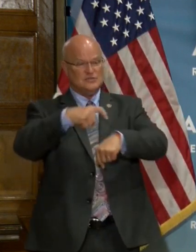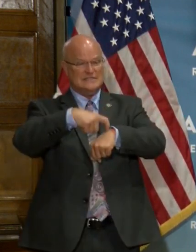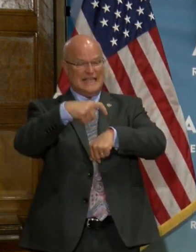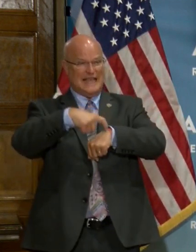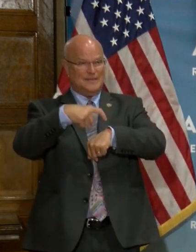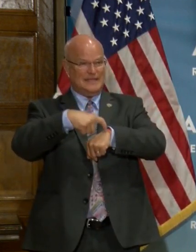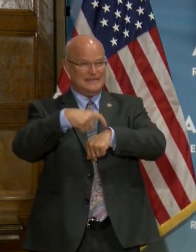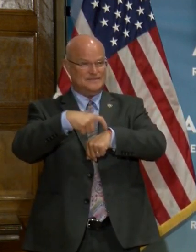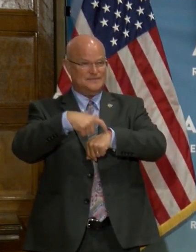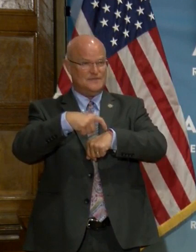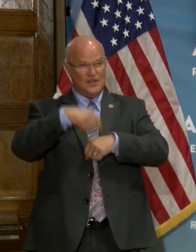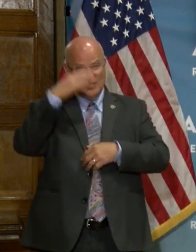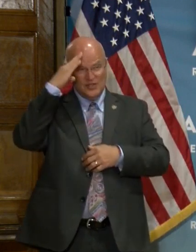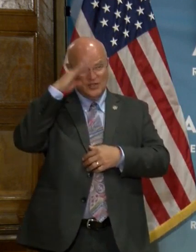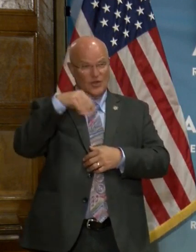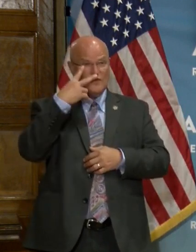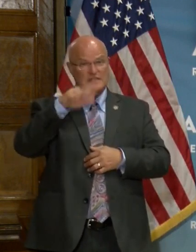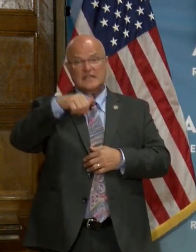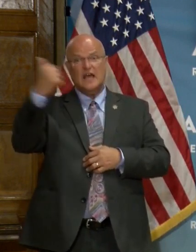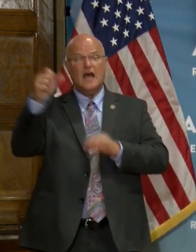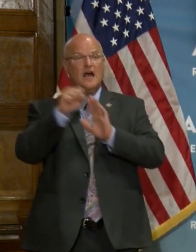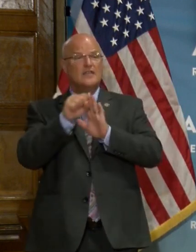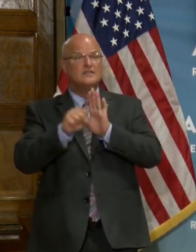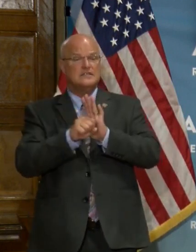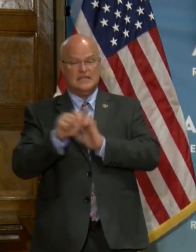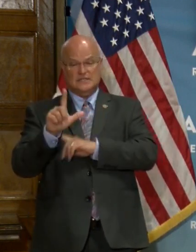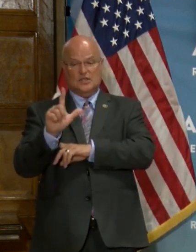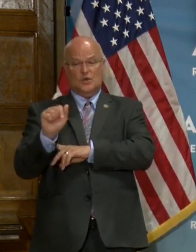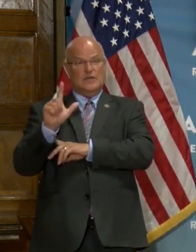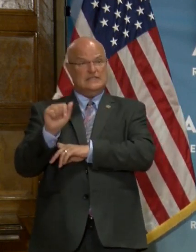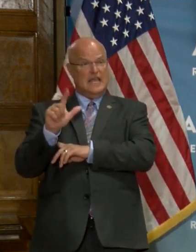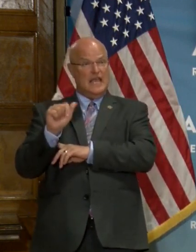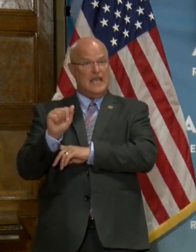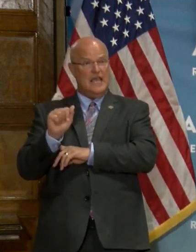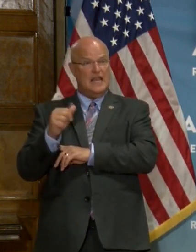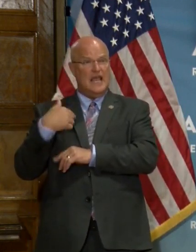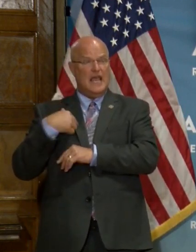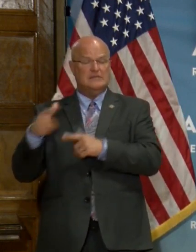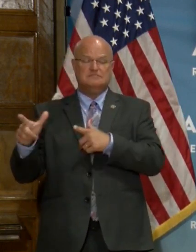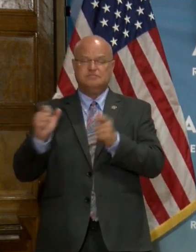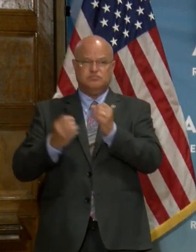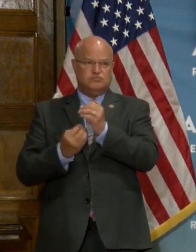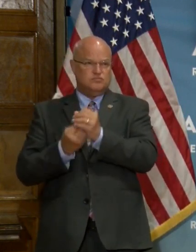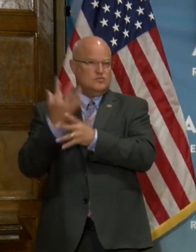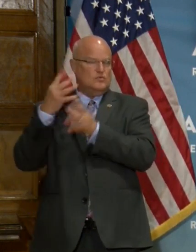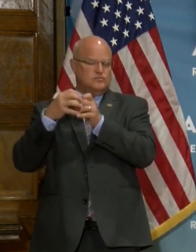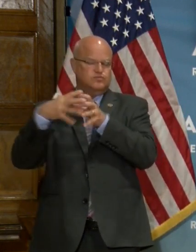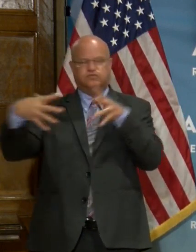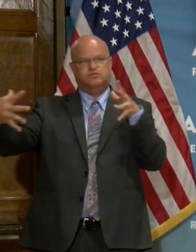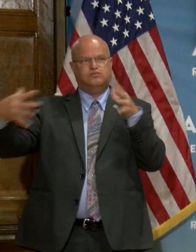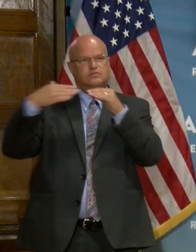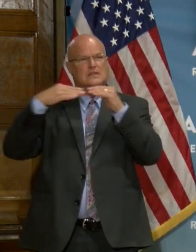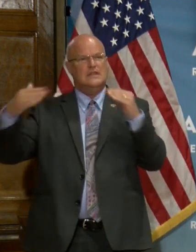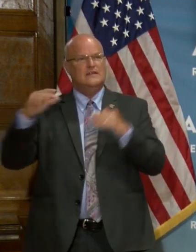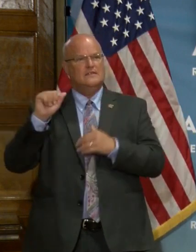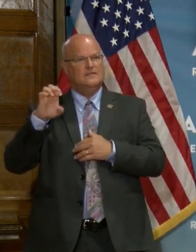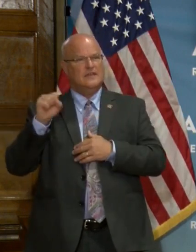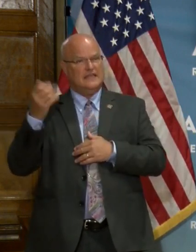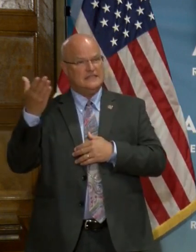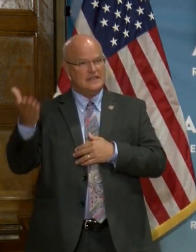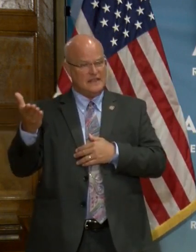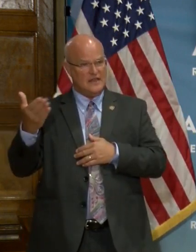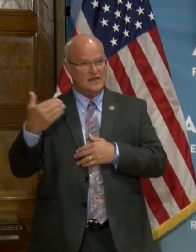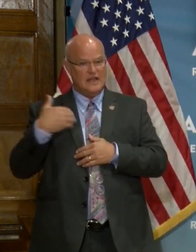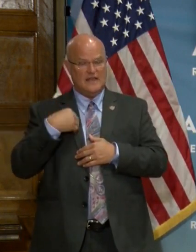timing. You've seen other states, Louisiana had the fastest growing level of cases there.